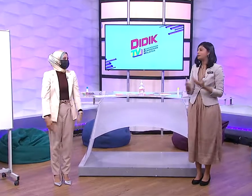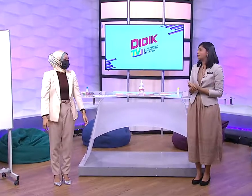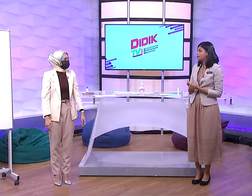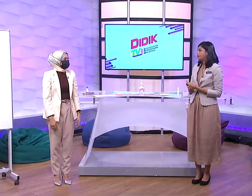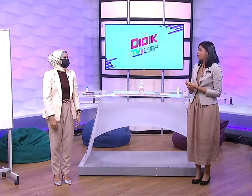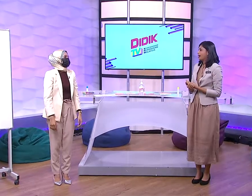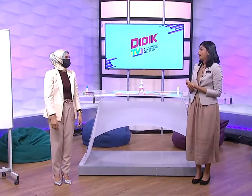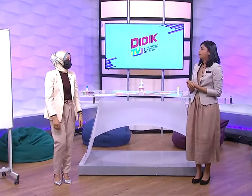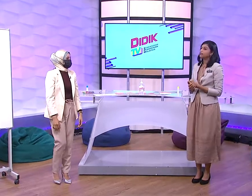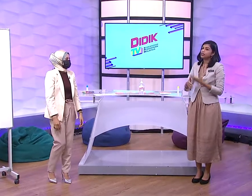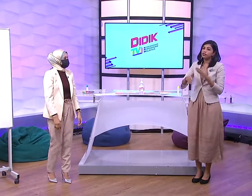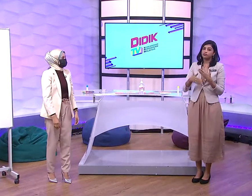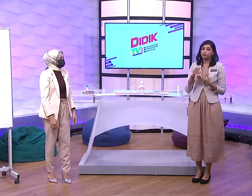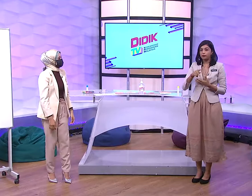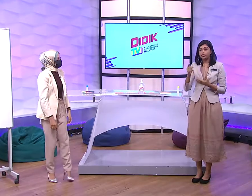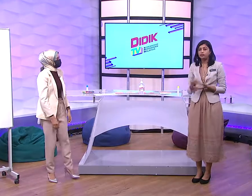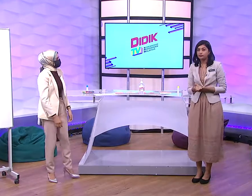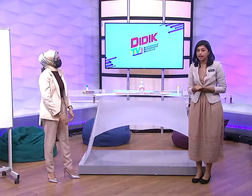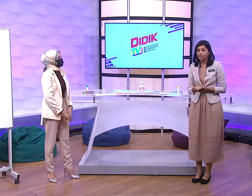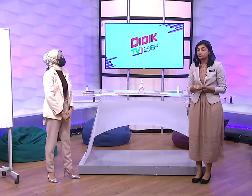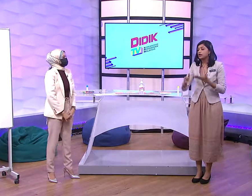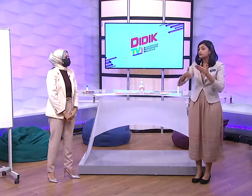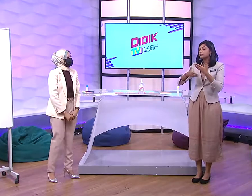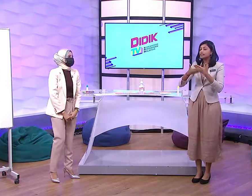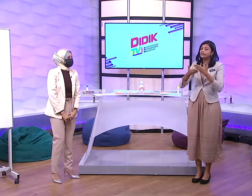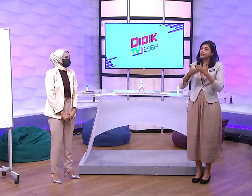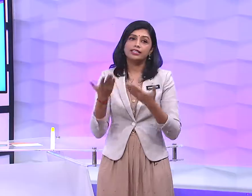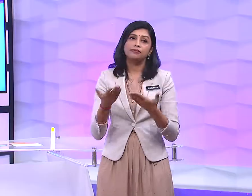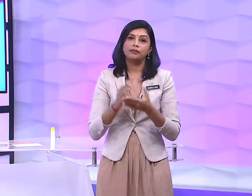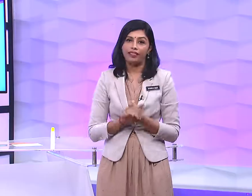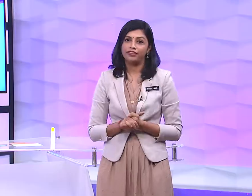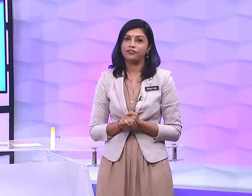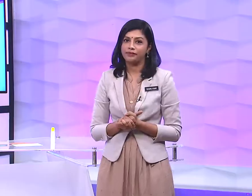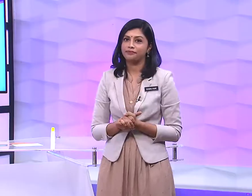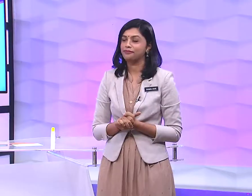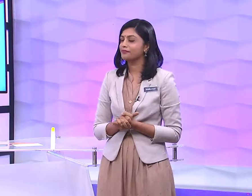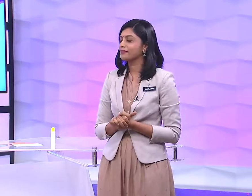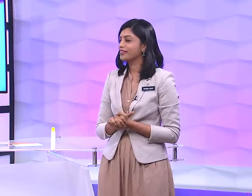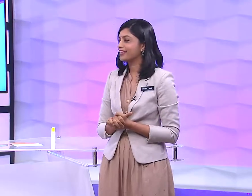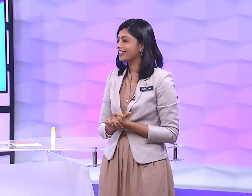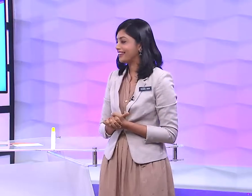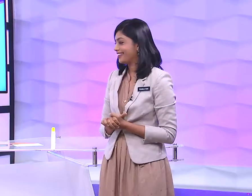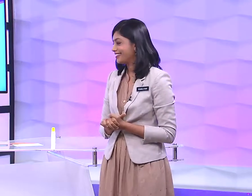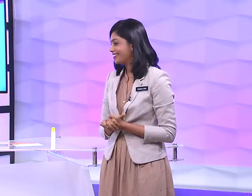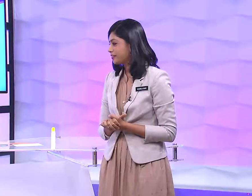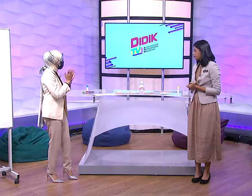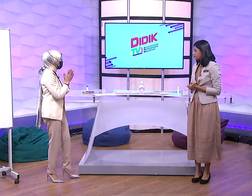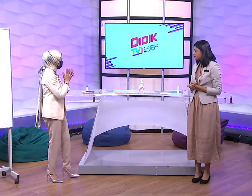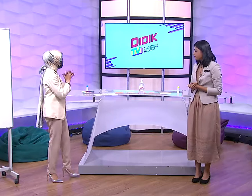do. Ah. But today it's for the preschool, right? Uh-uh. So I'm using a very simple method for them. Okay, teacher. All right.